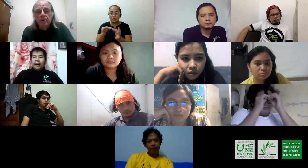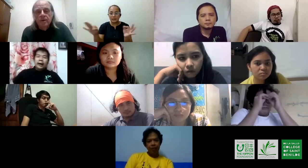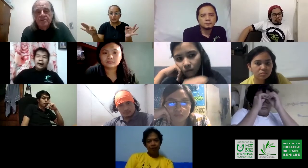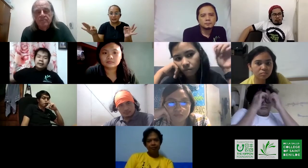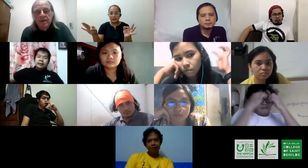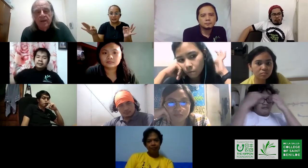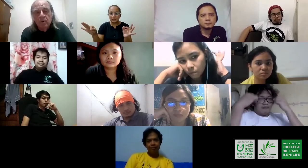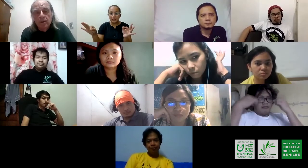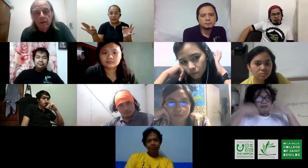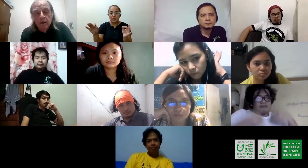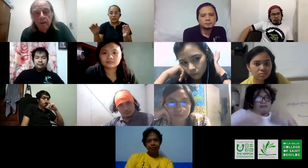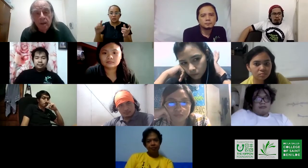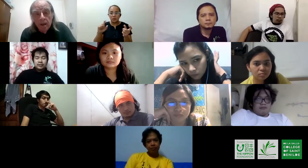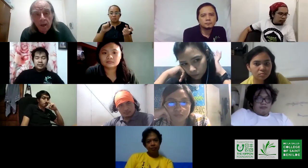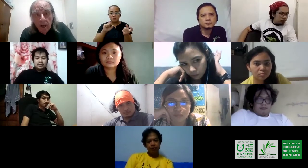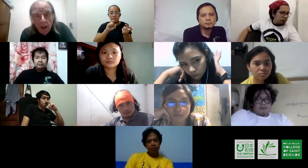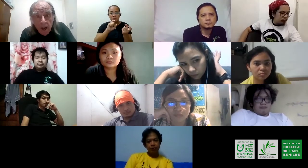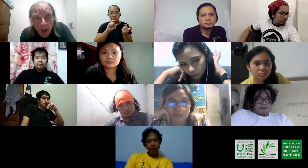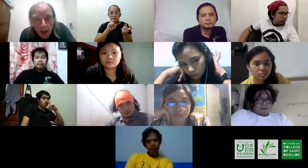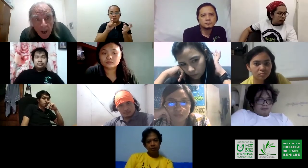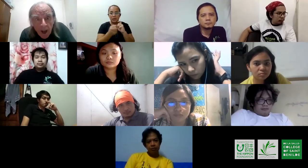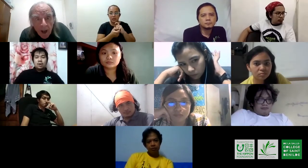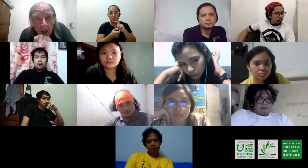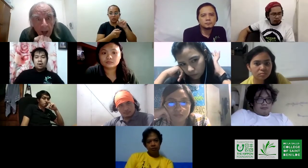make it a question by going